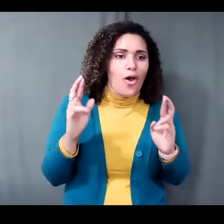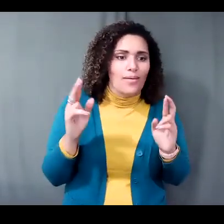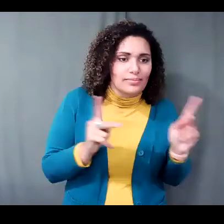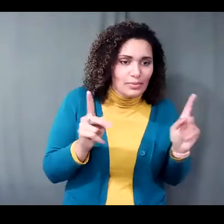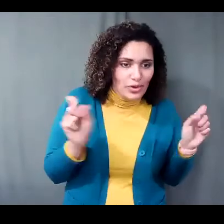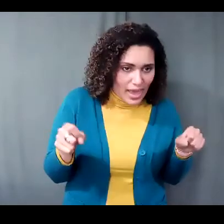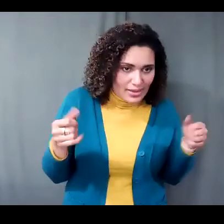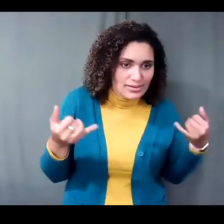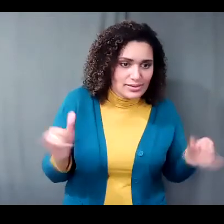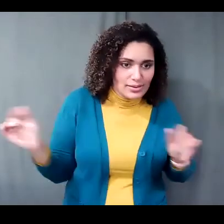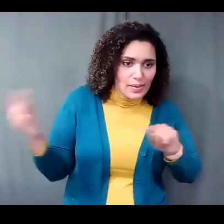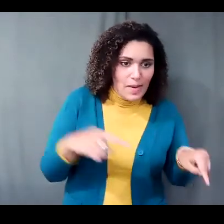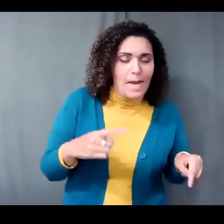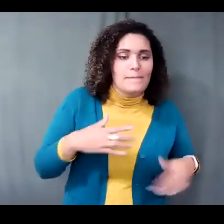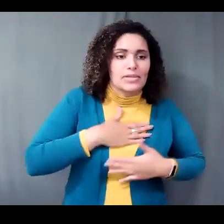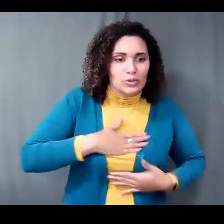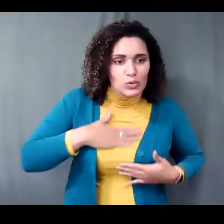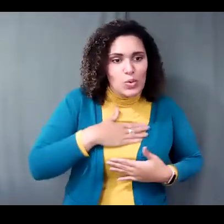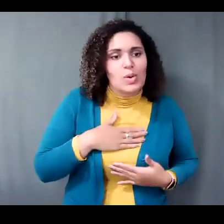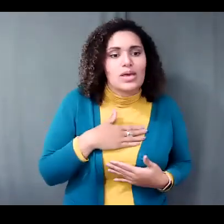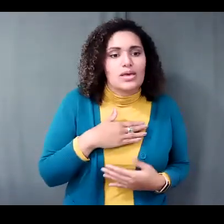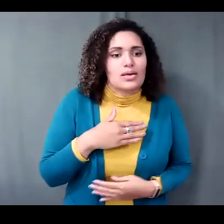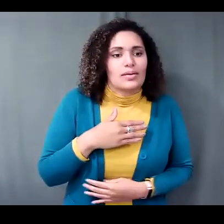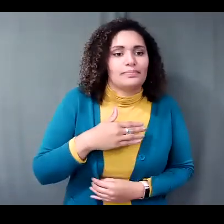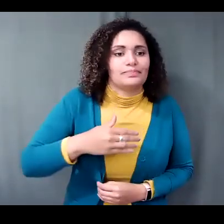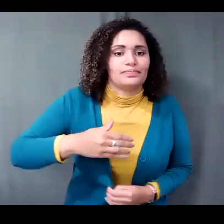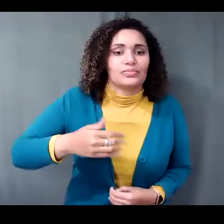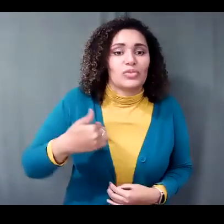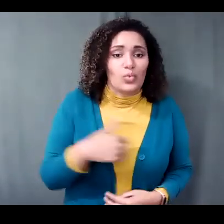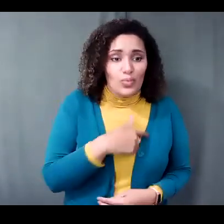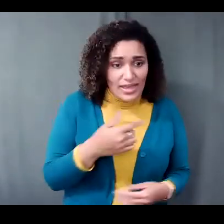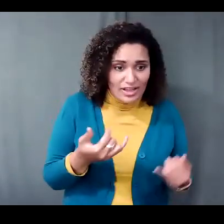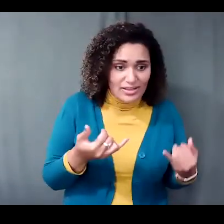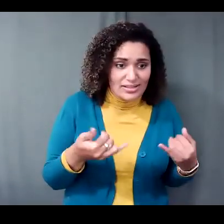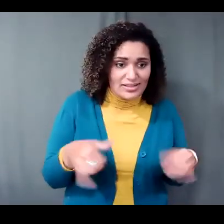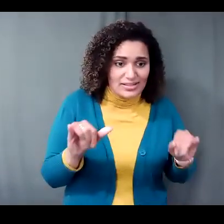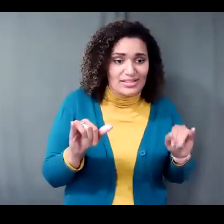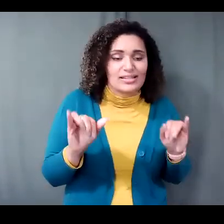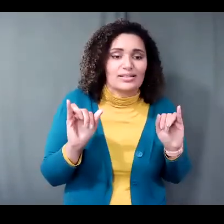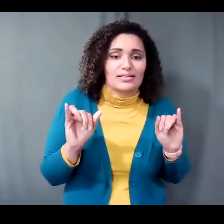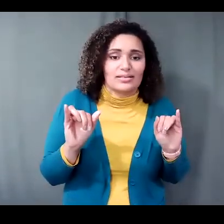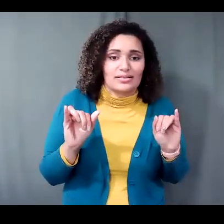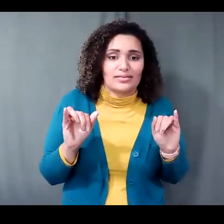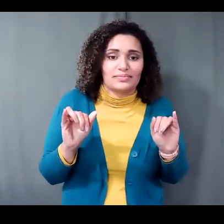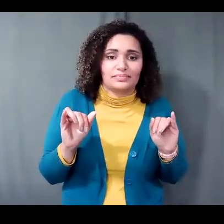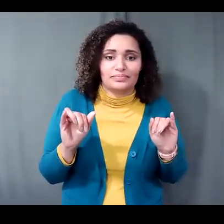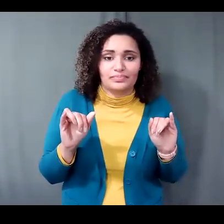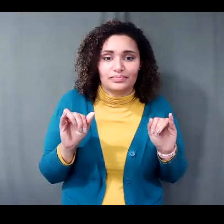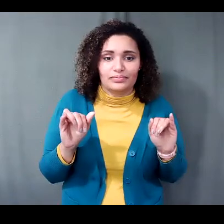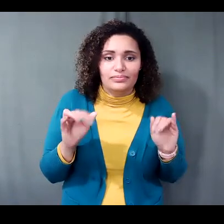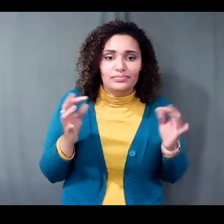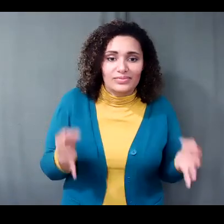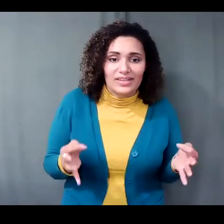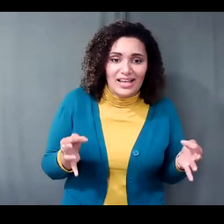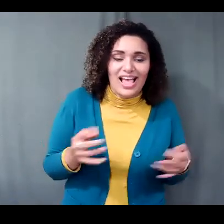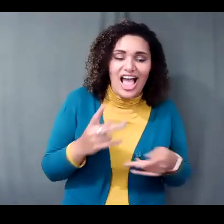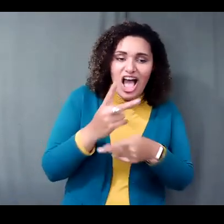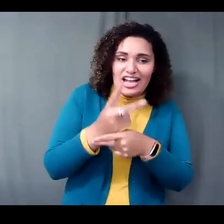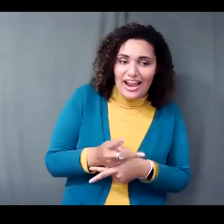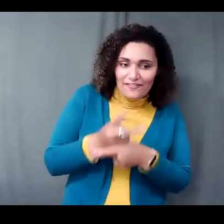the logistics, right? We have a few, I mean, unless there are more questions. Oh, over vanilla ice cream. That sounds like a very good idea